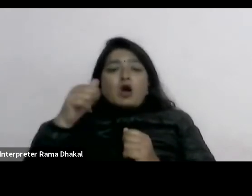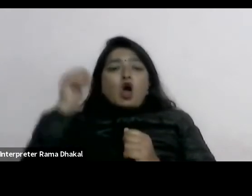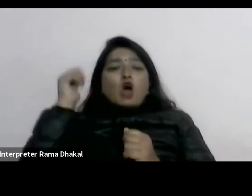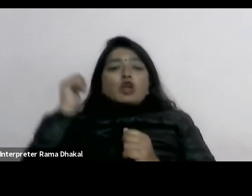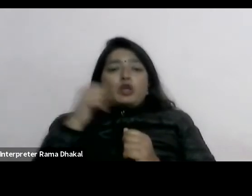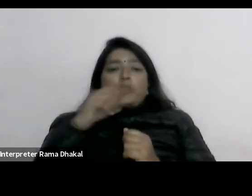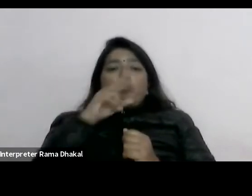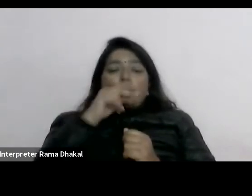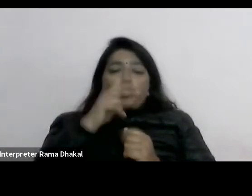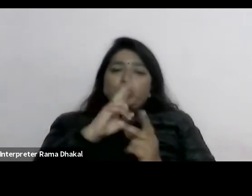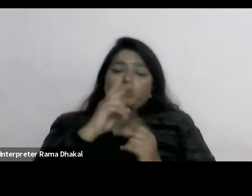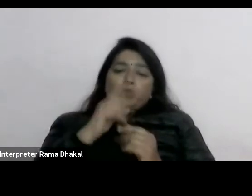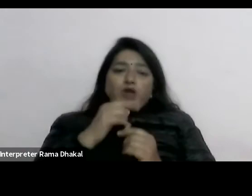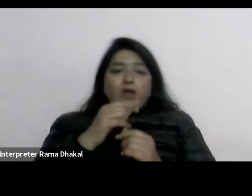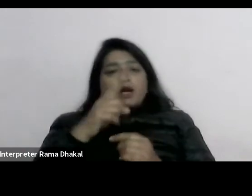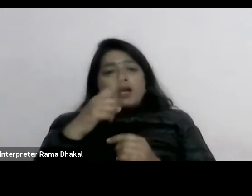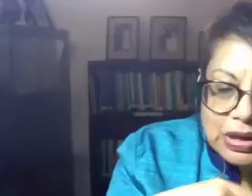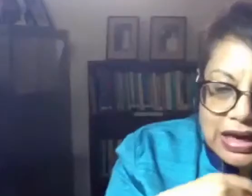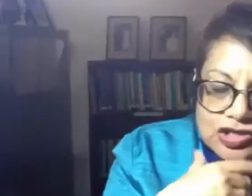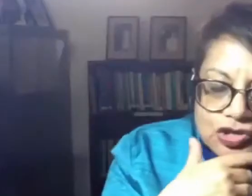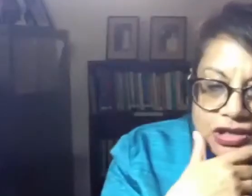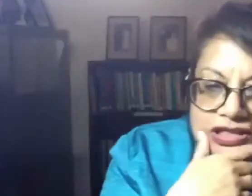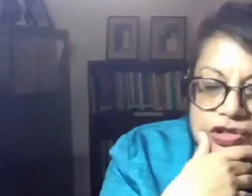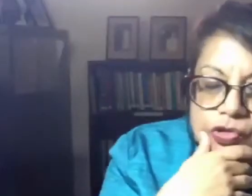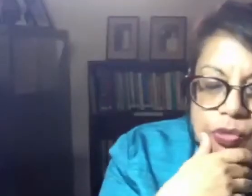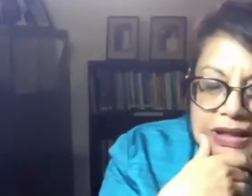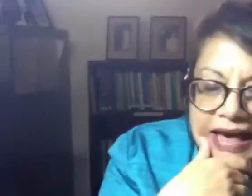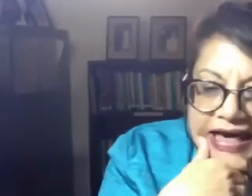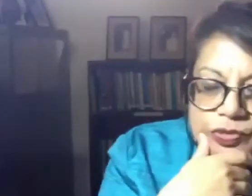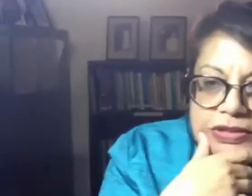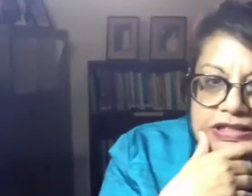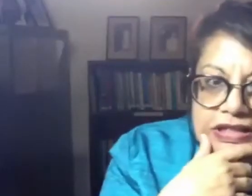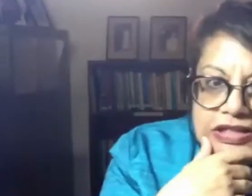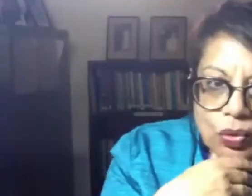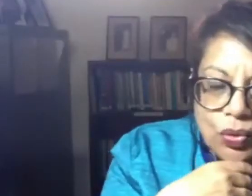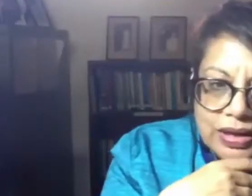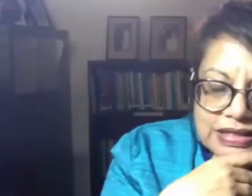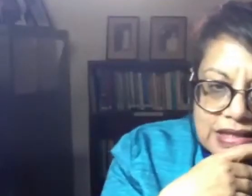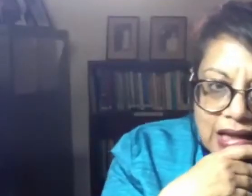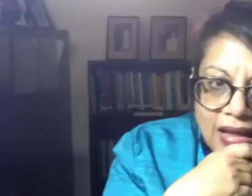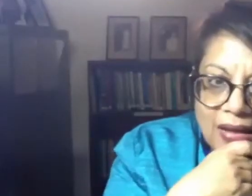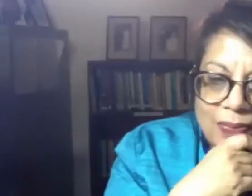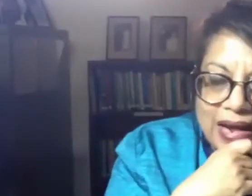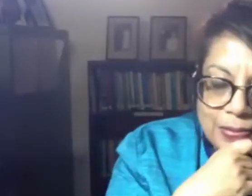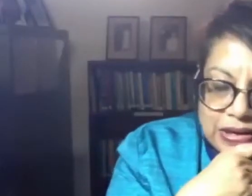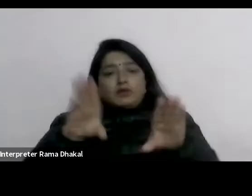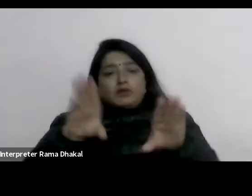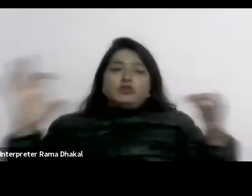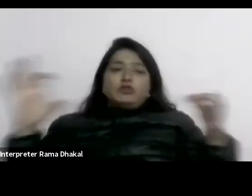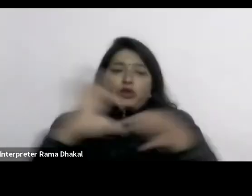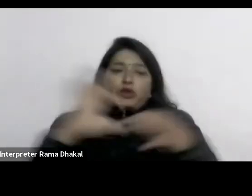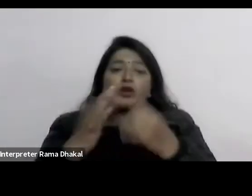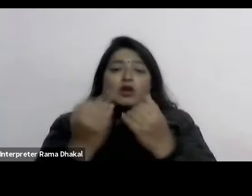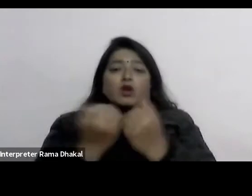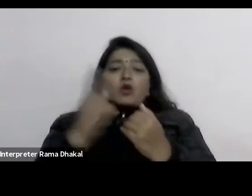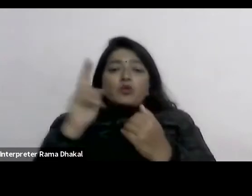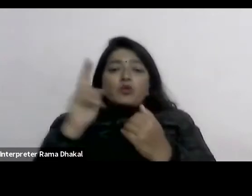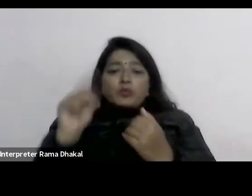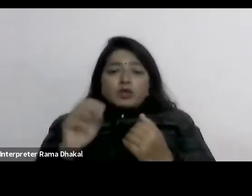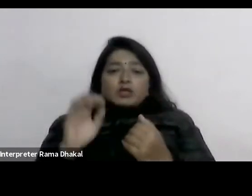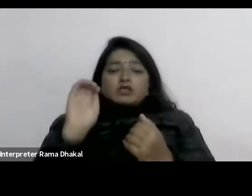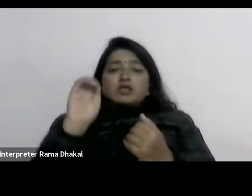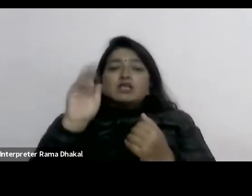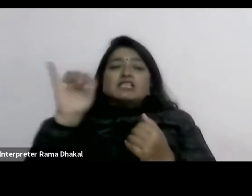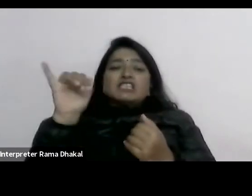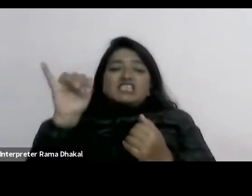and say that whatever happens, one has to continue to engage with CEDAW and maybe try and move it